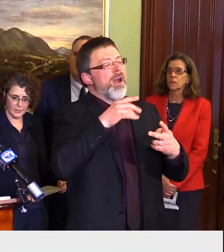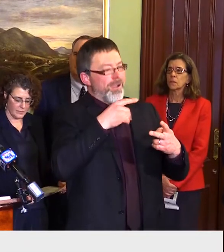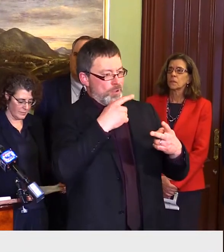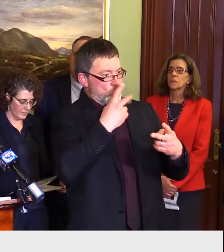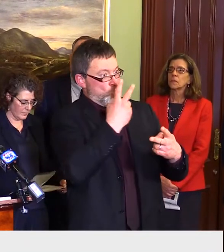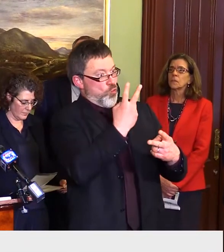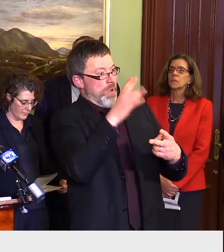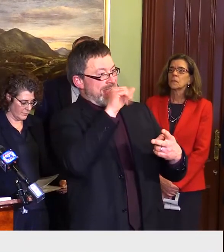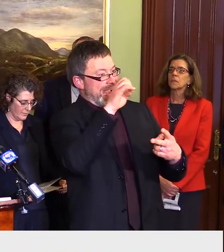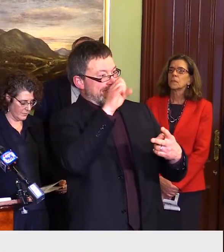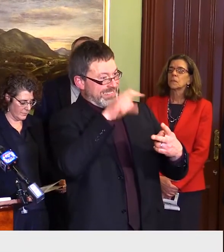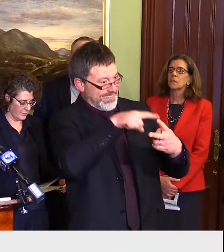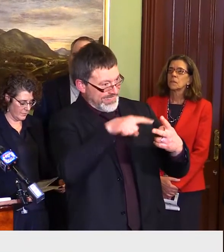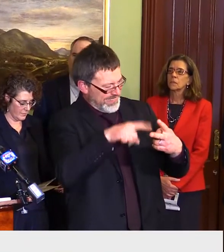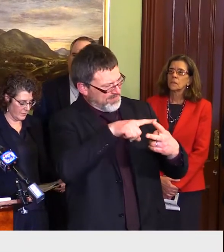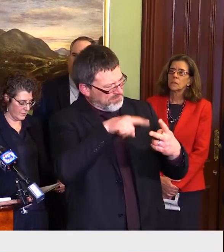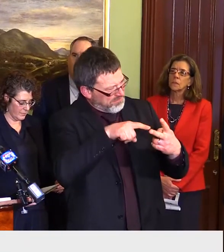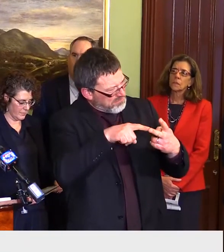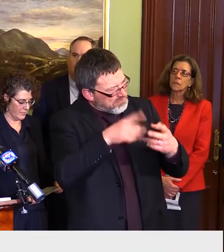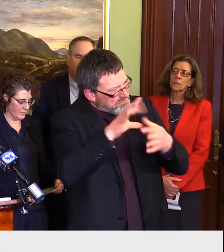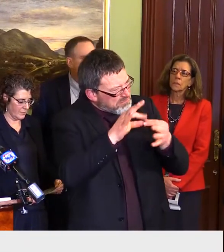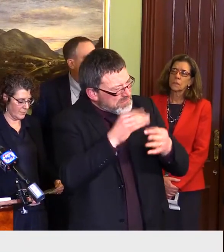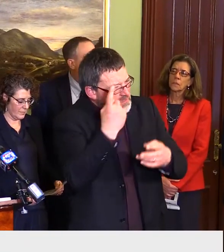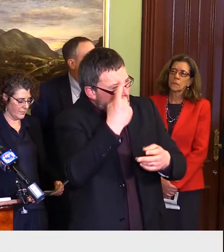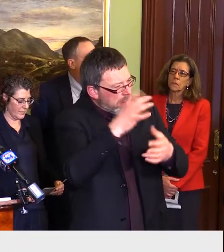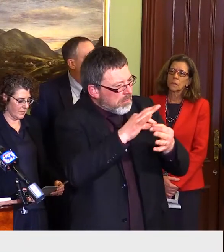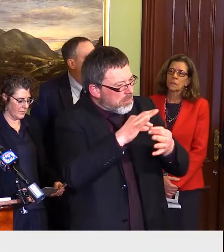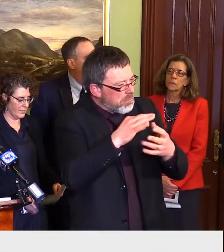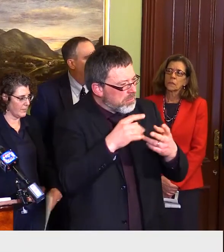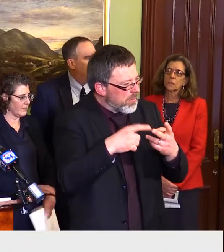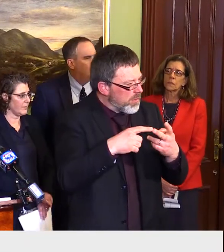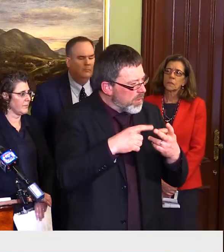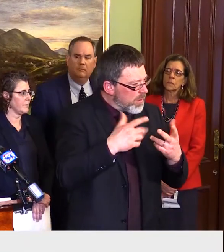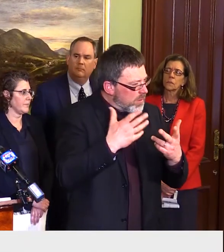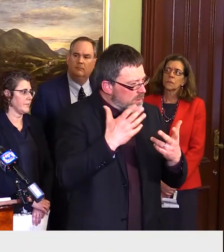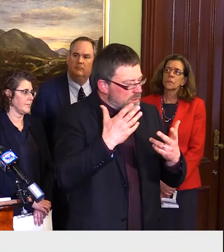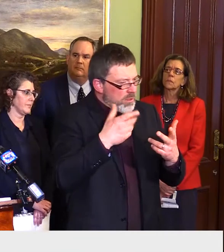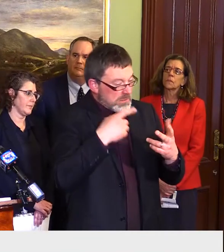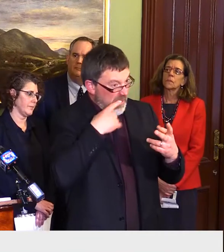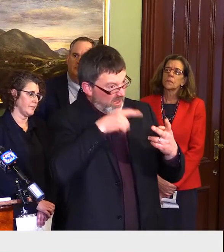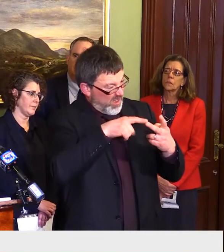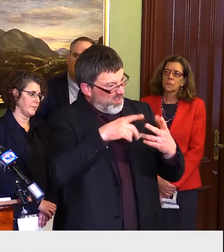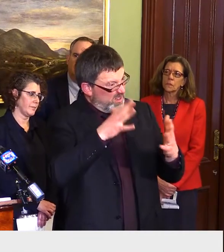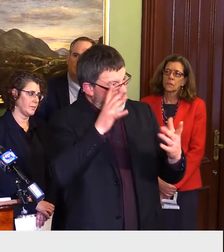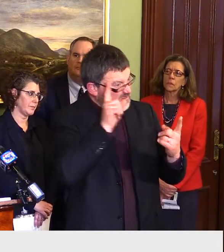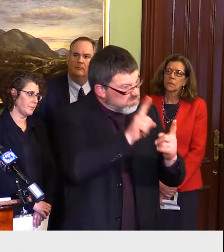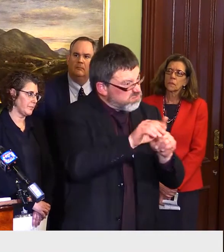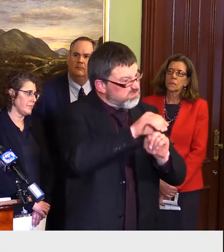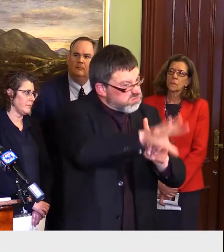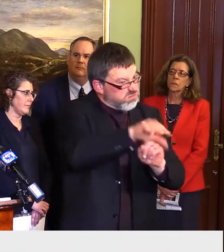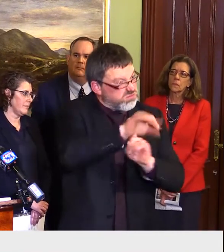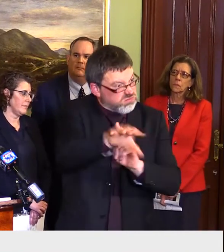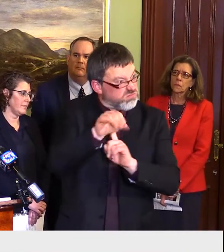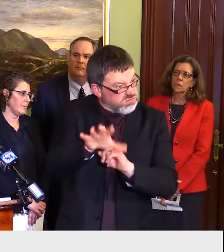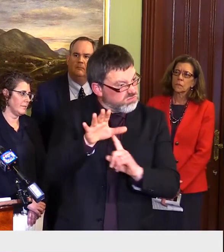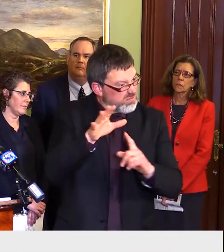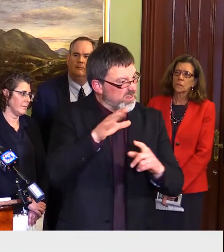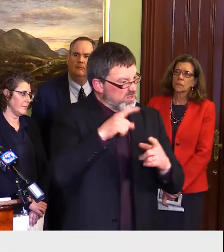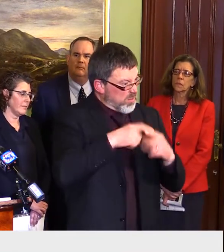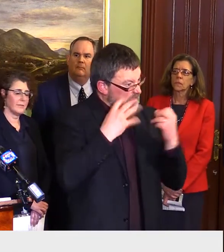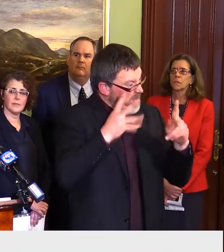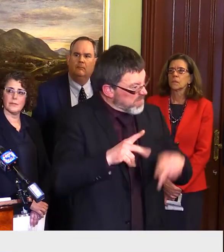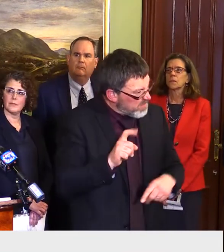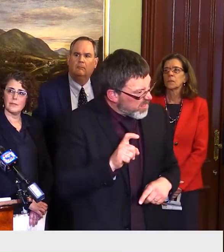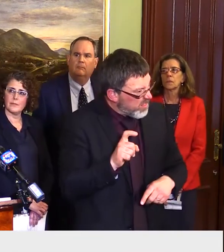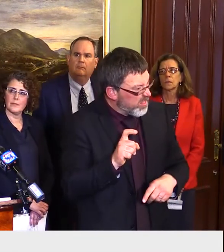saying the amount of contact tracing and the increase in the number of individuals in